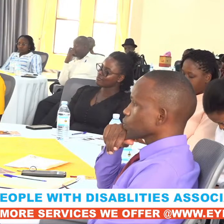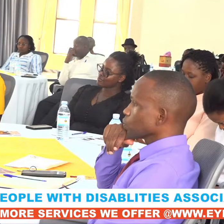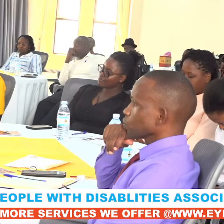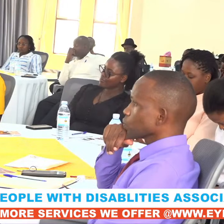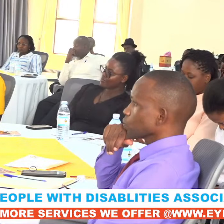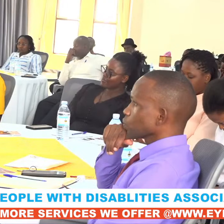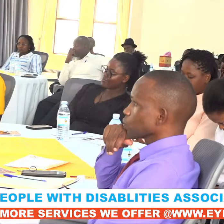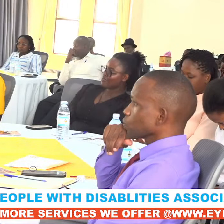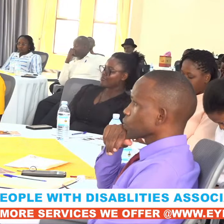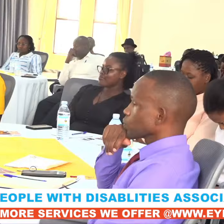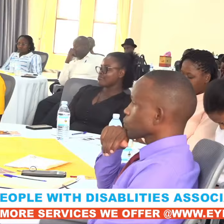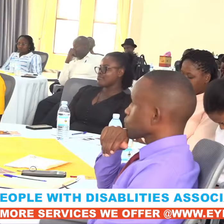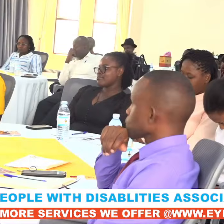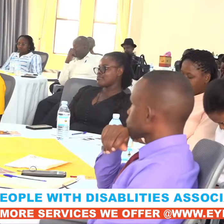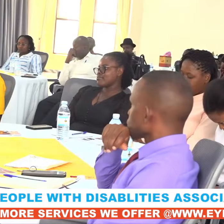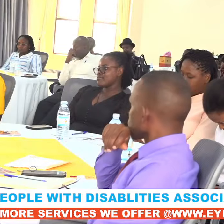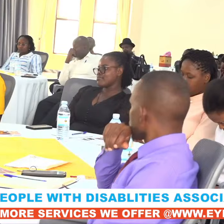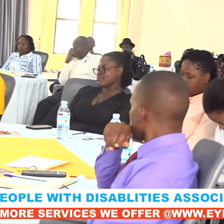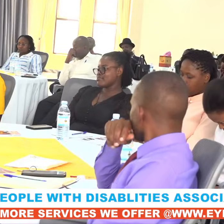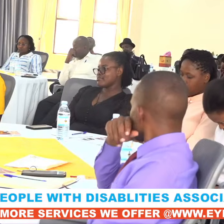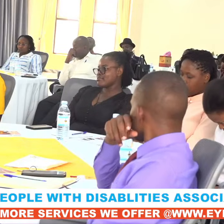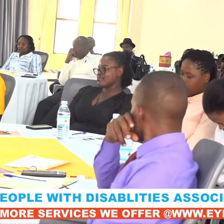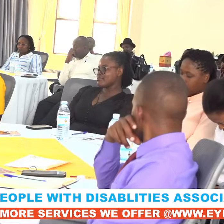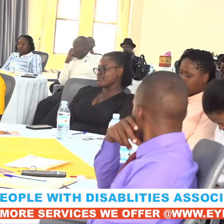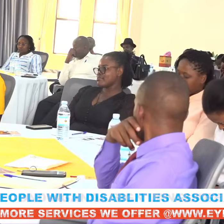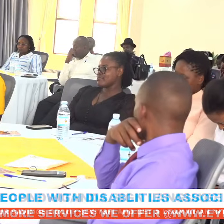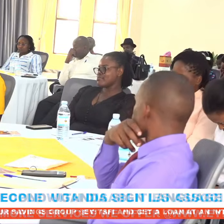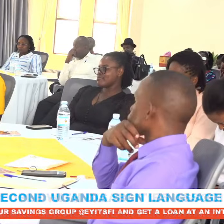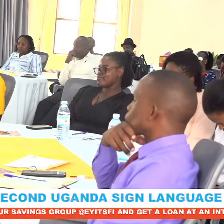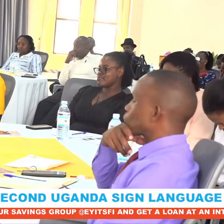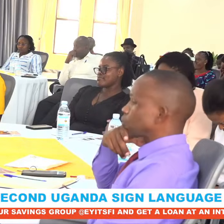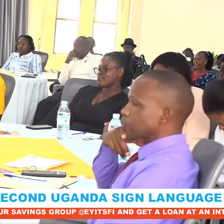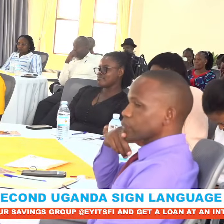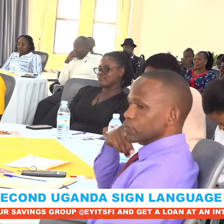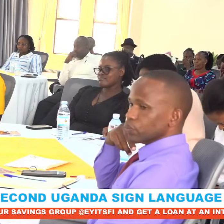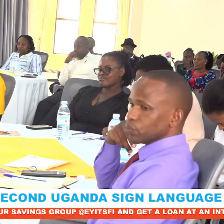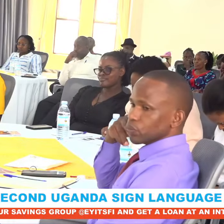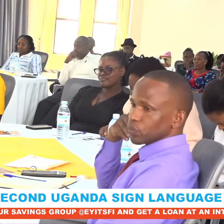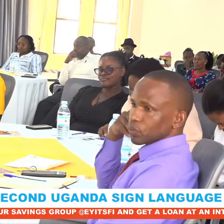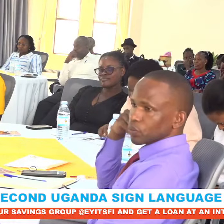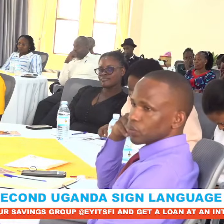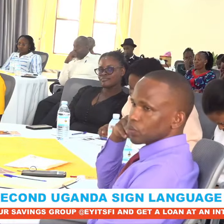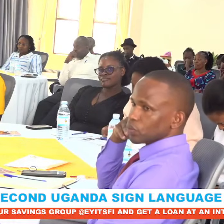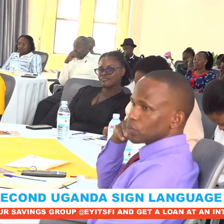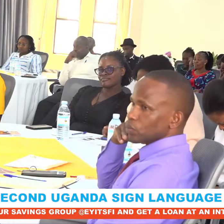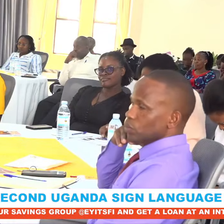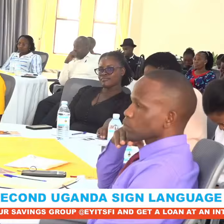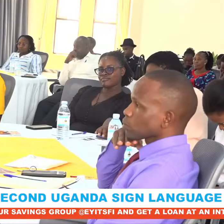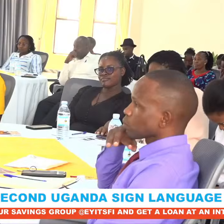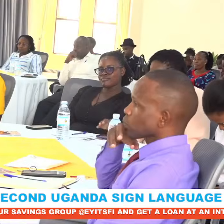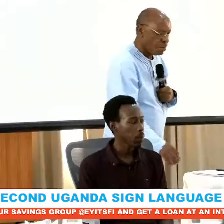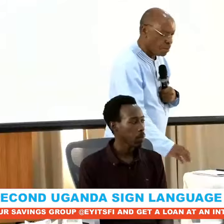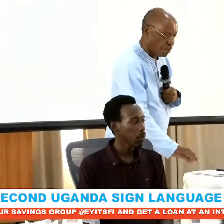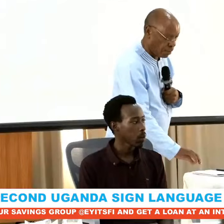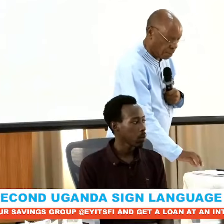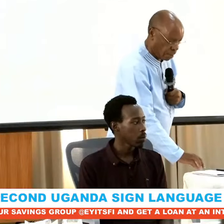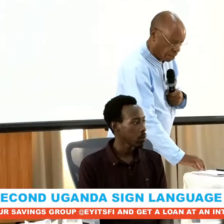The government of Uganda is deliberate on empowering people with special needs across board.